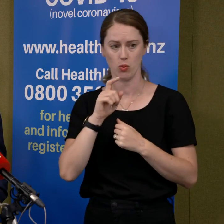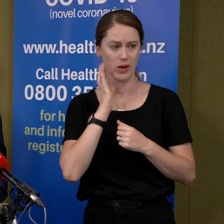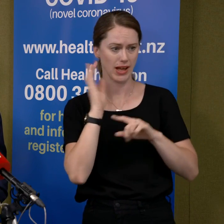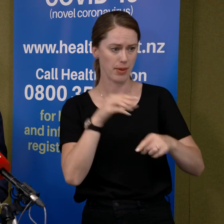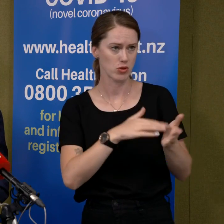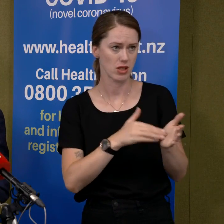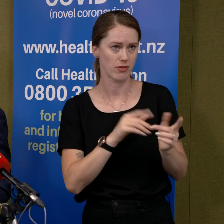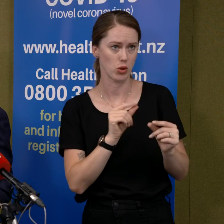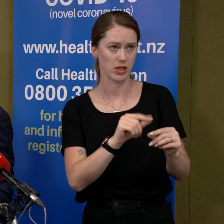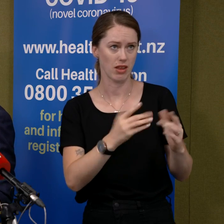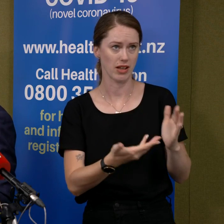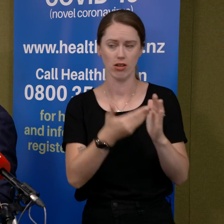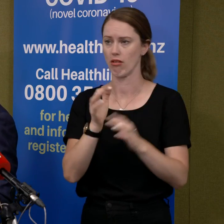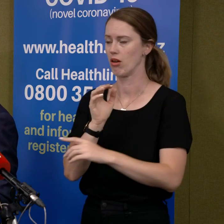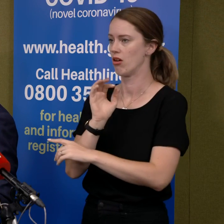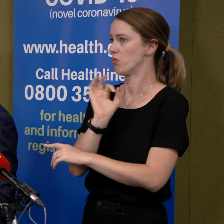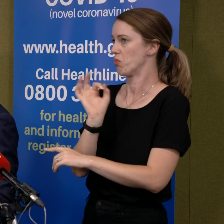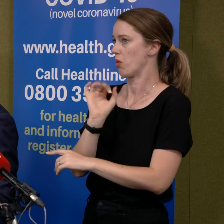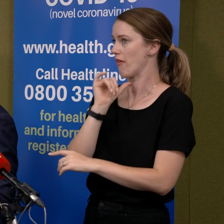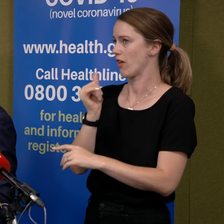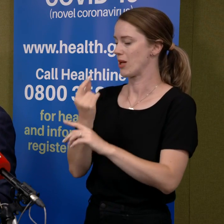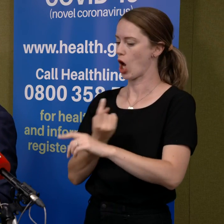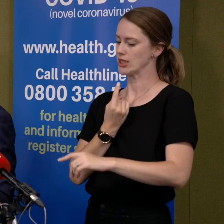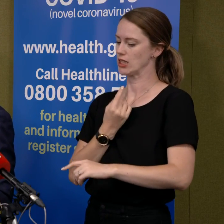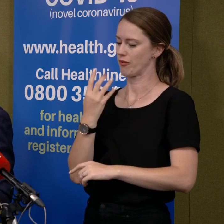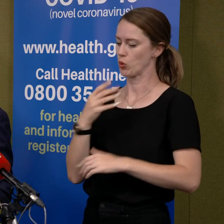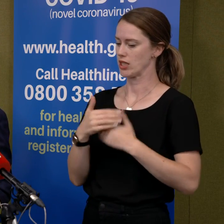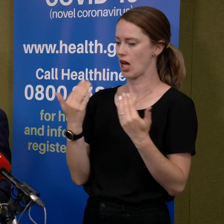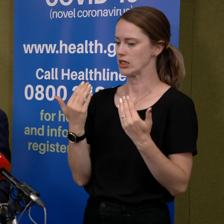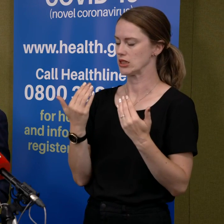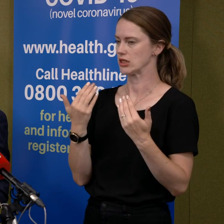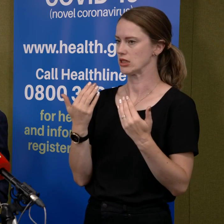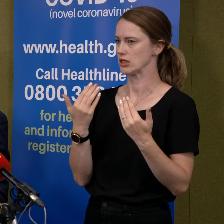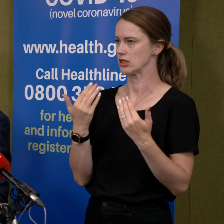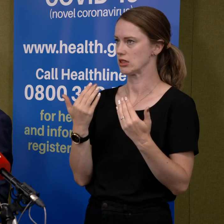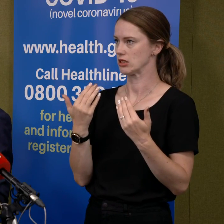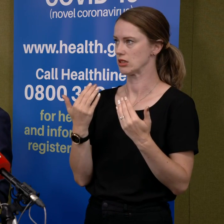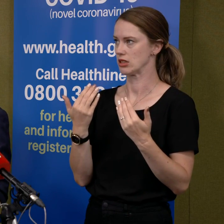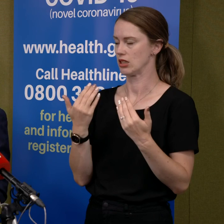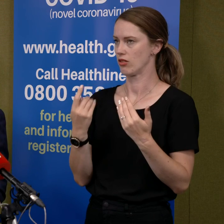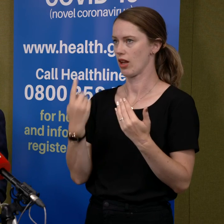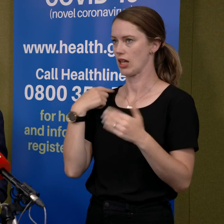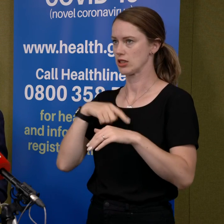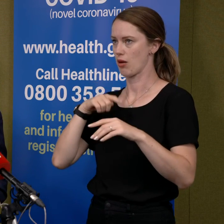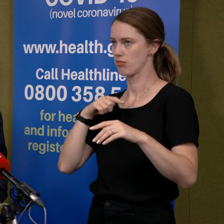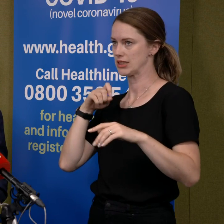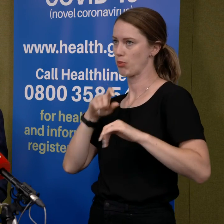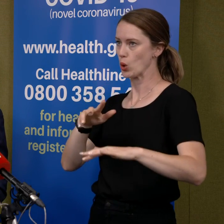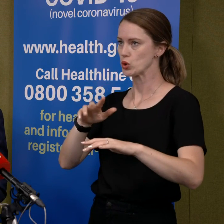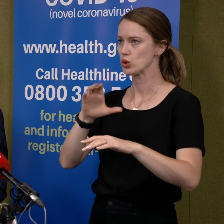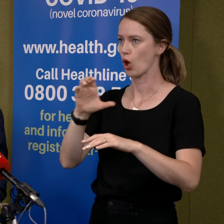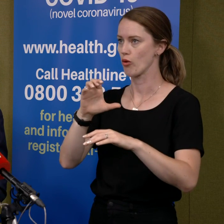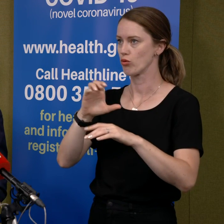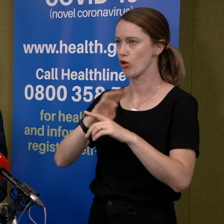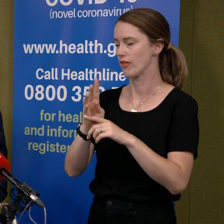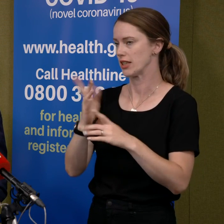when they come back? Not if they have been in isolation for 14 days since they were last possibly exposed to COVID-19.